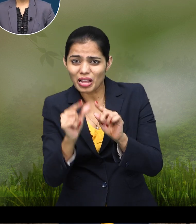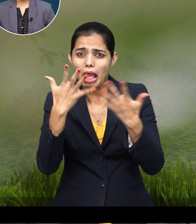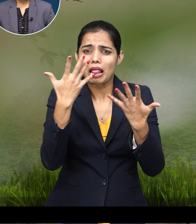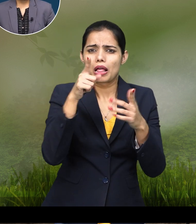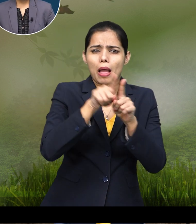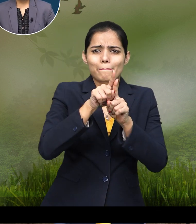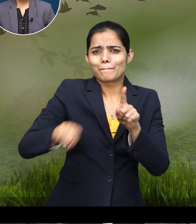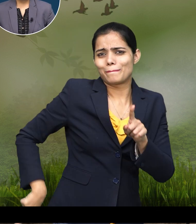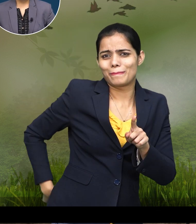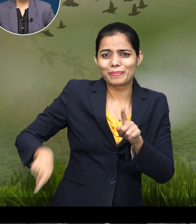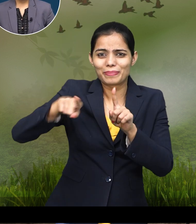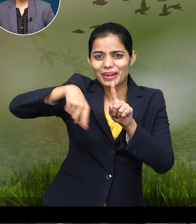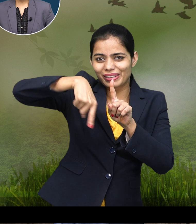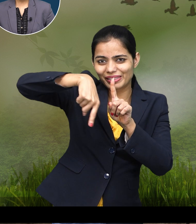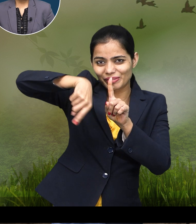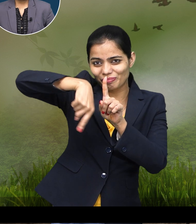neck,